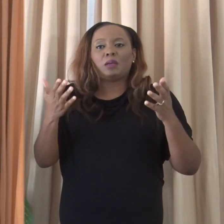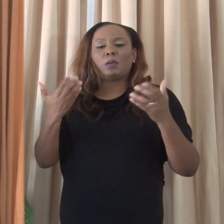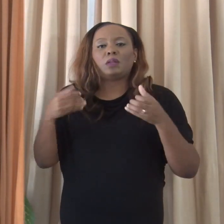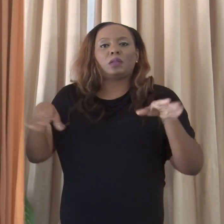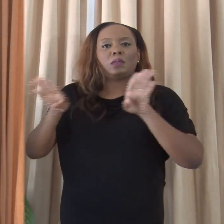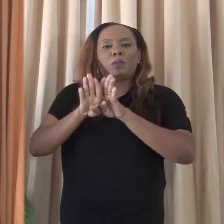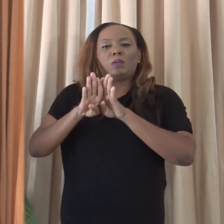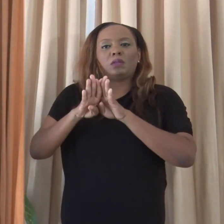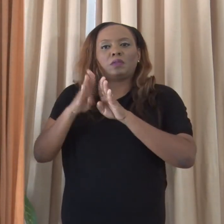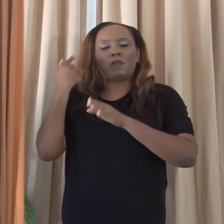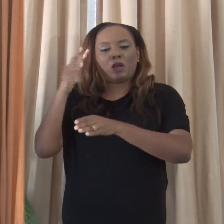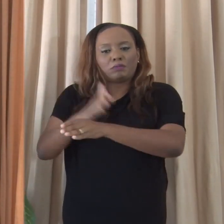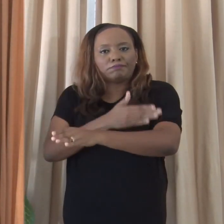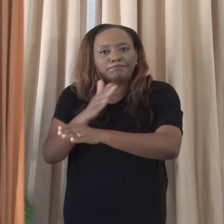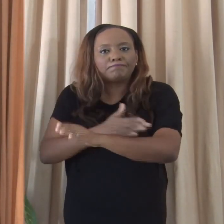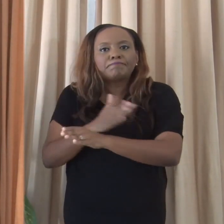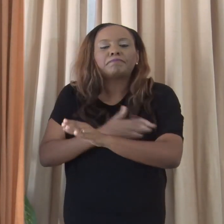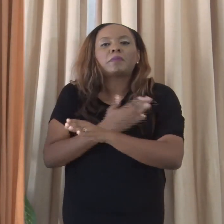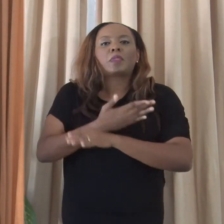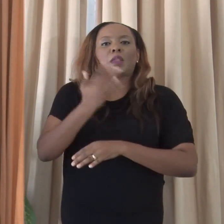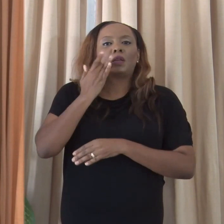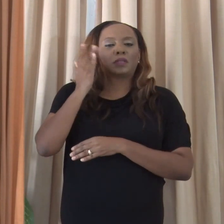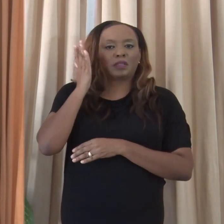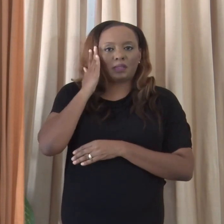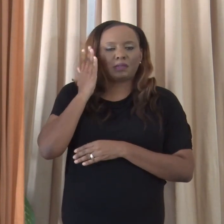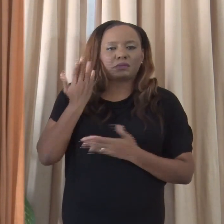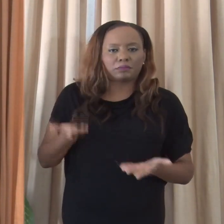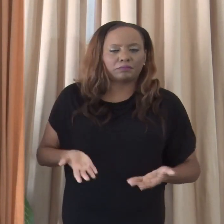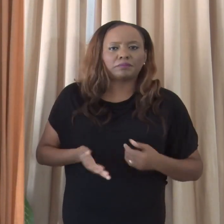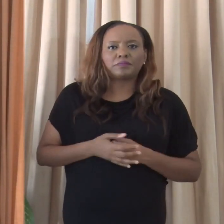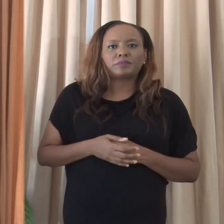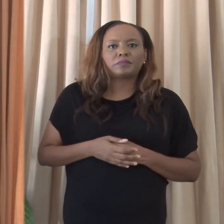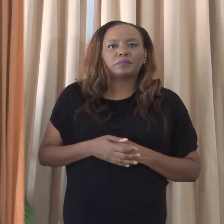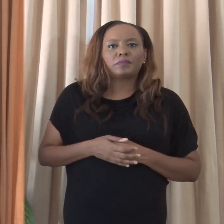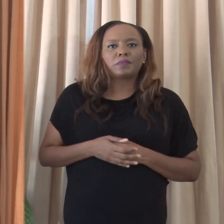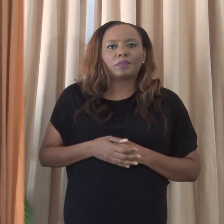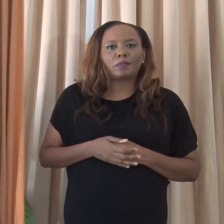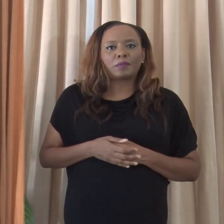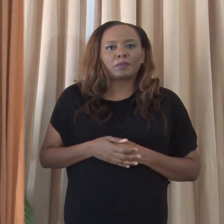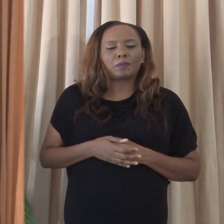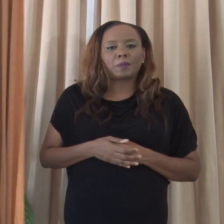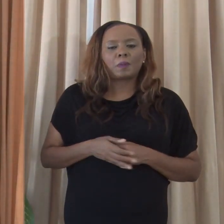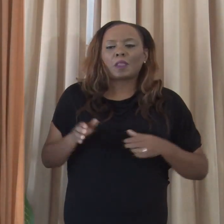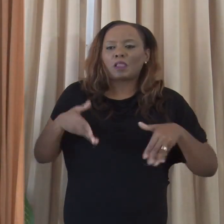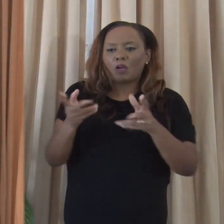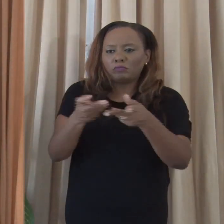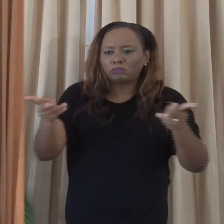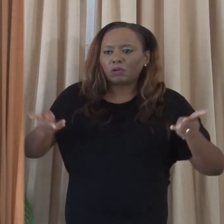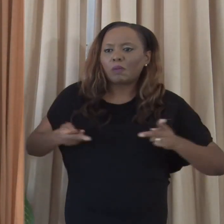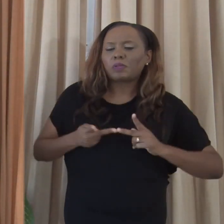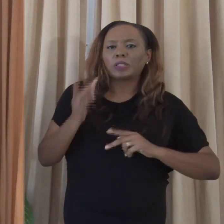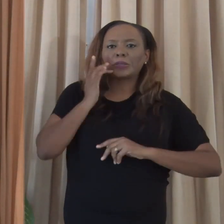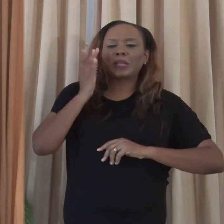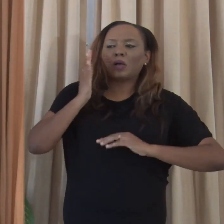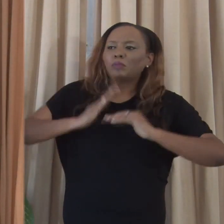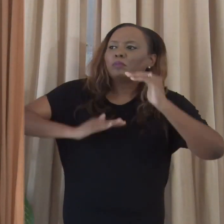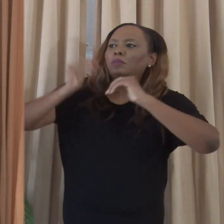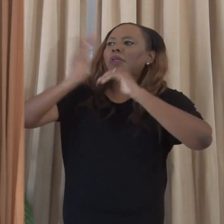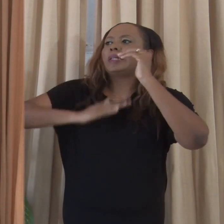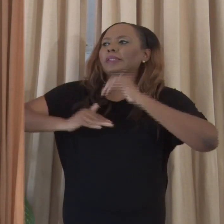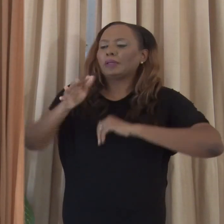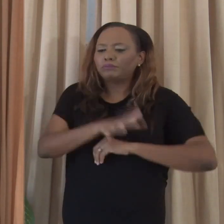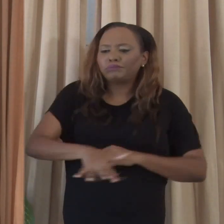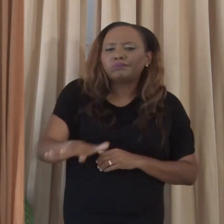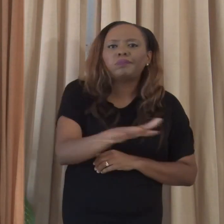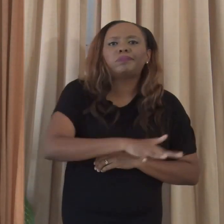substantial renovations. So there is some usefulness in that, because it allows the particular properties which are doing the